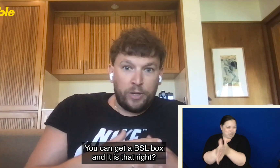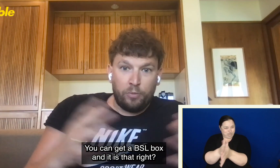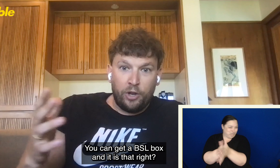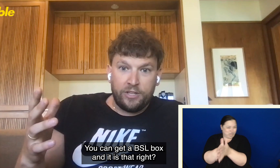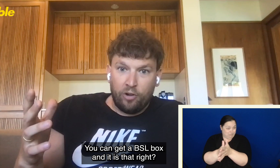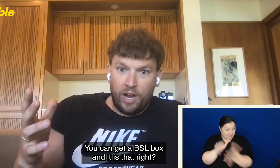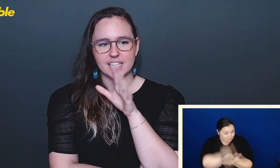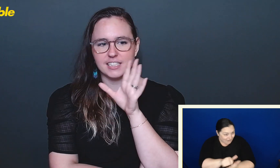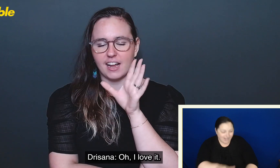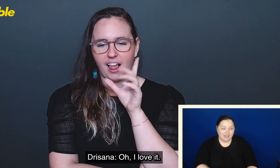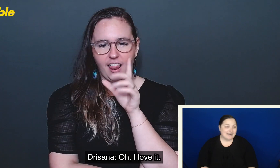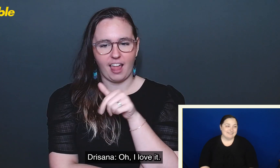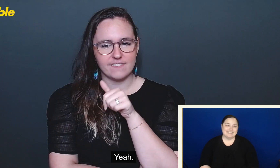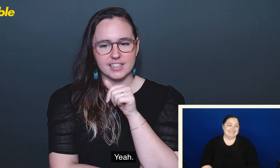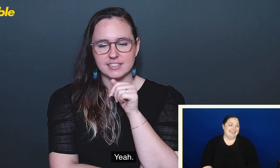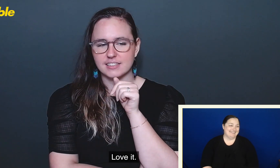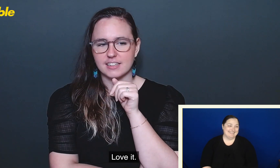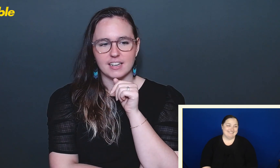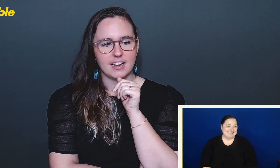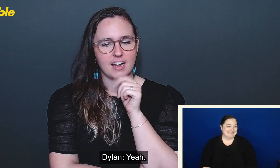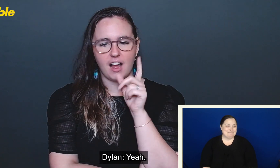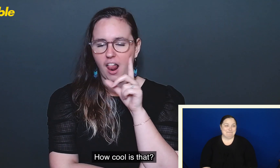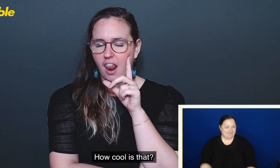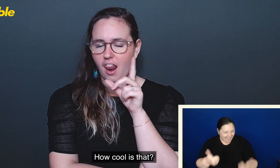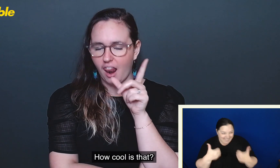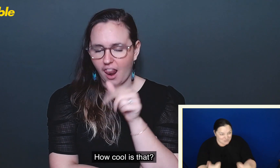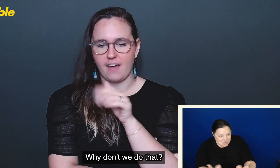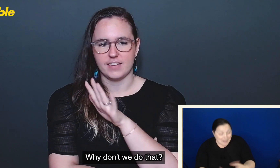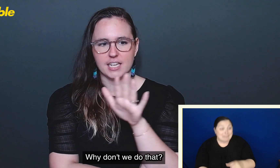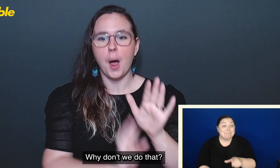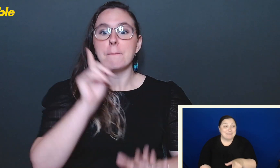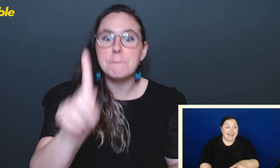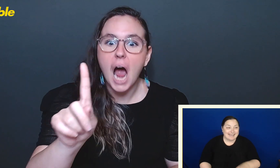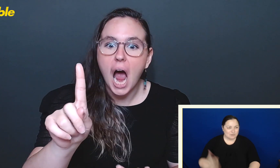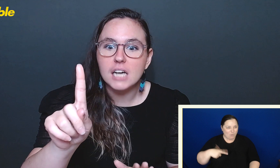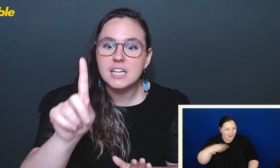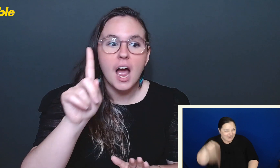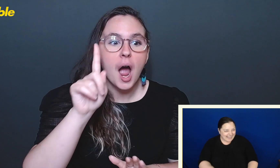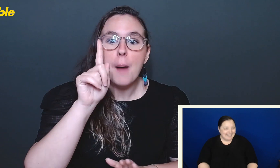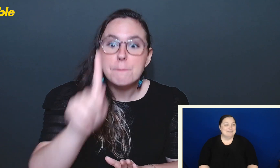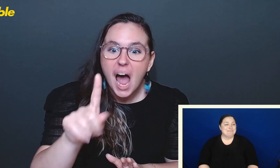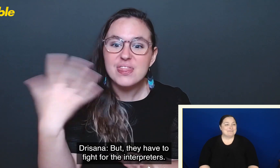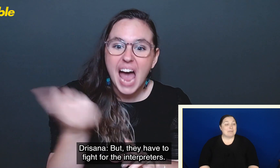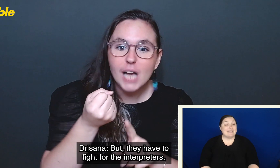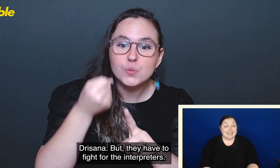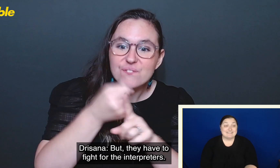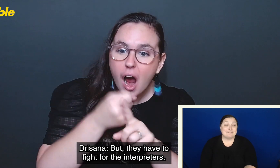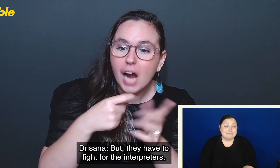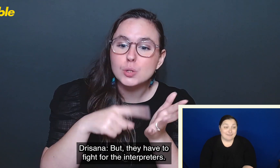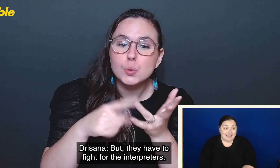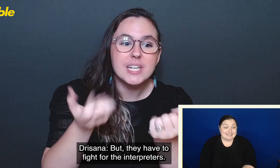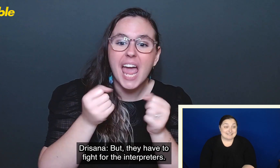it's awesome. We don't. Is that right? Oh, I love it. Yeah, love it. Yeah, how cool is that? Why don't we do that here? But they